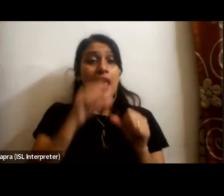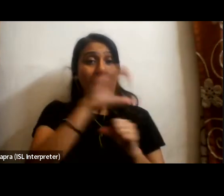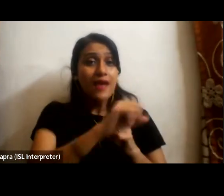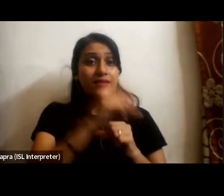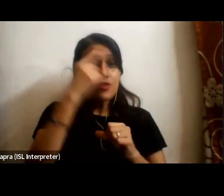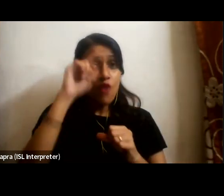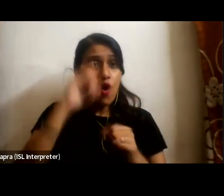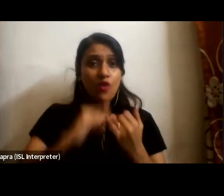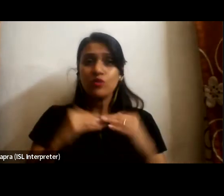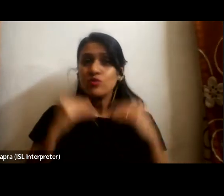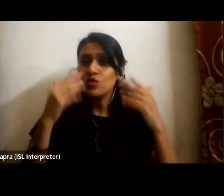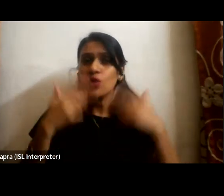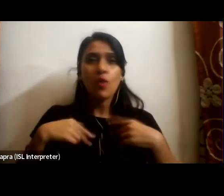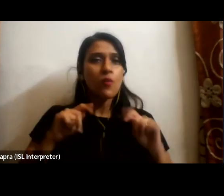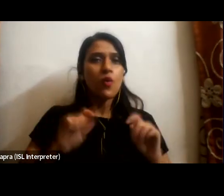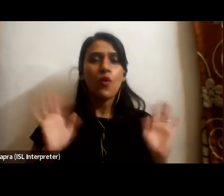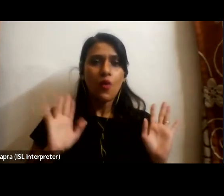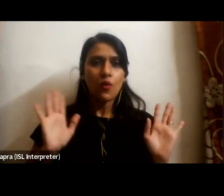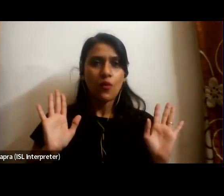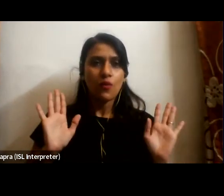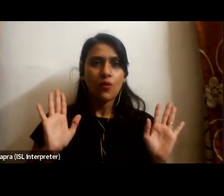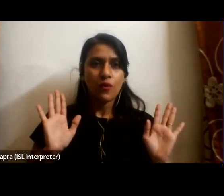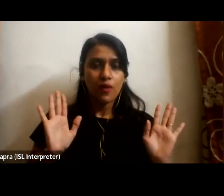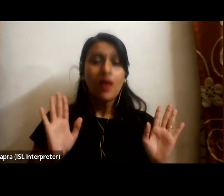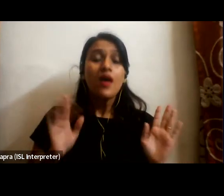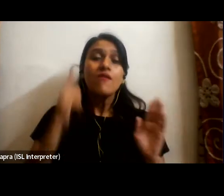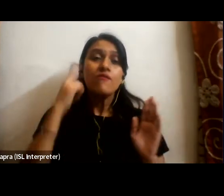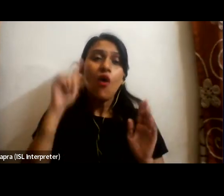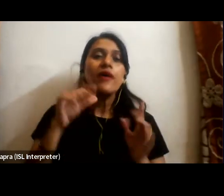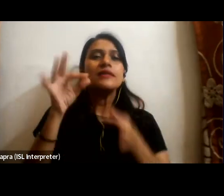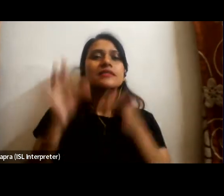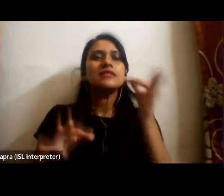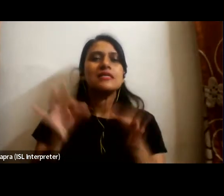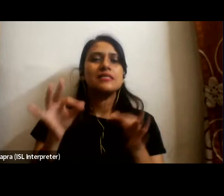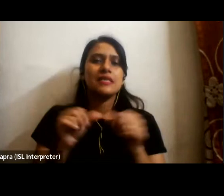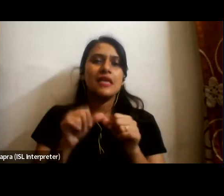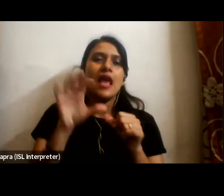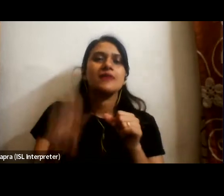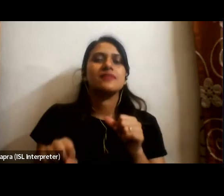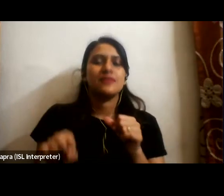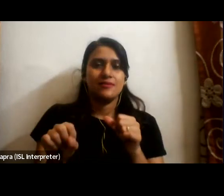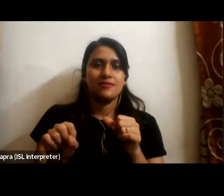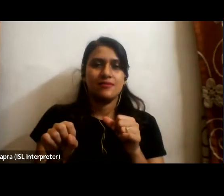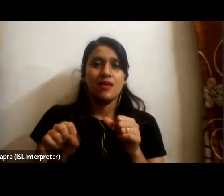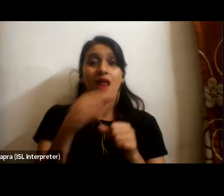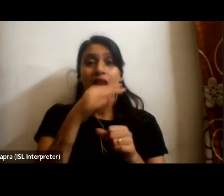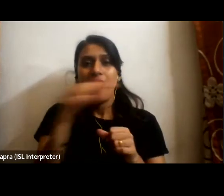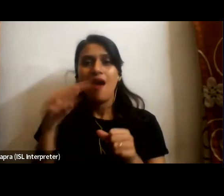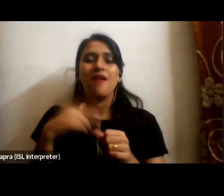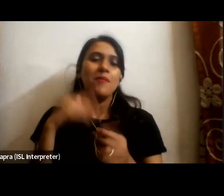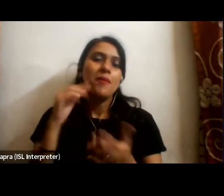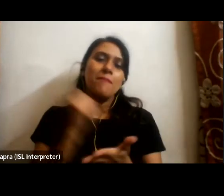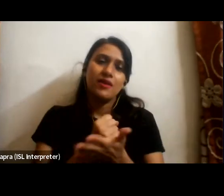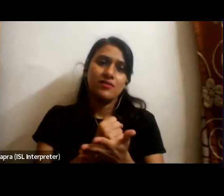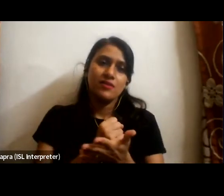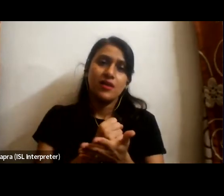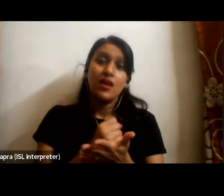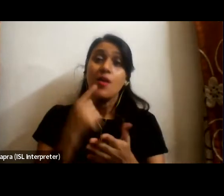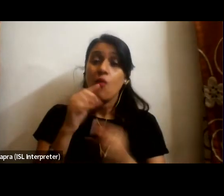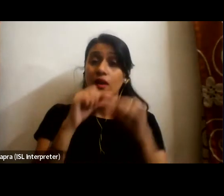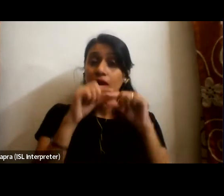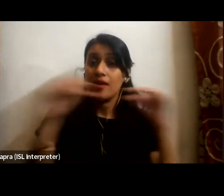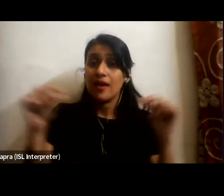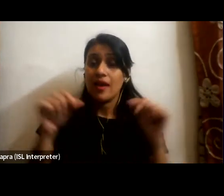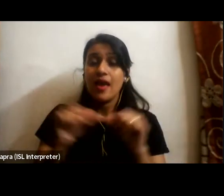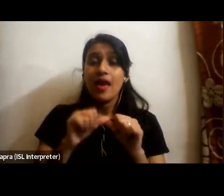Supreme Court is no longer a people's court because it's not enabling Right. access to justice for people. It's enabling access to the Supreme Court for a